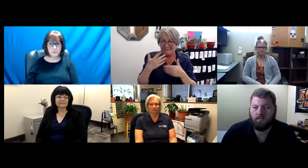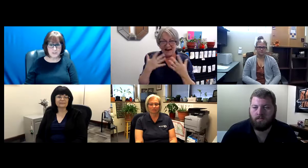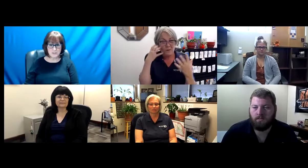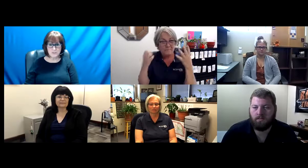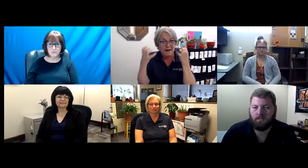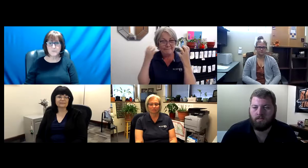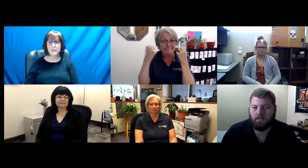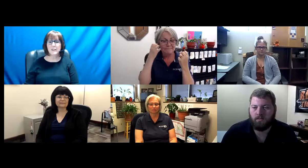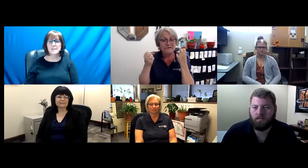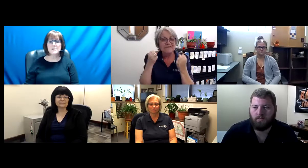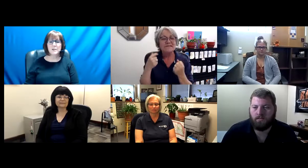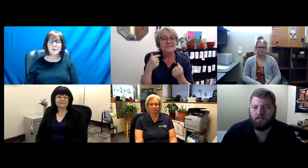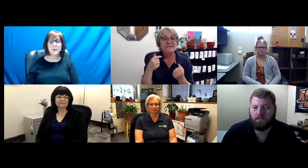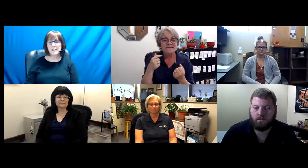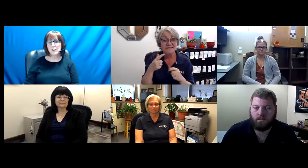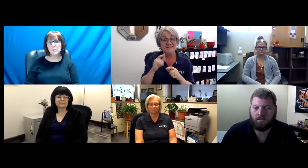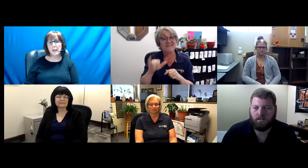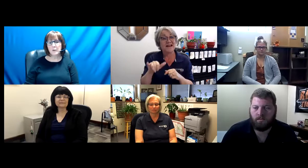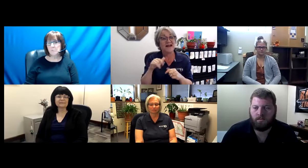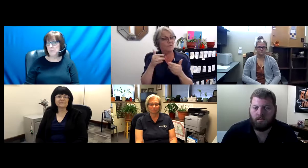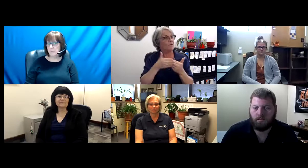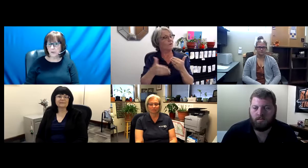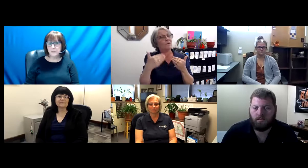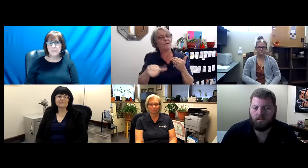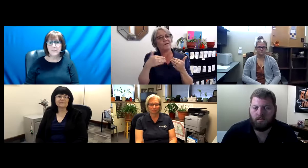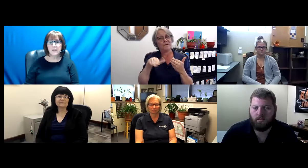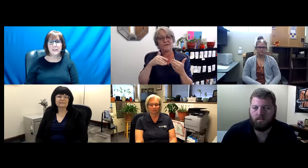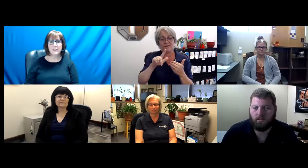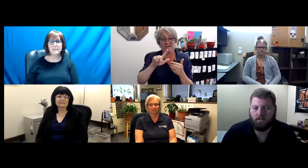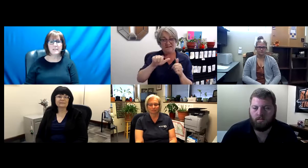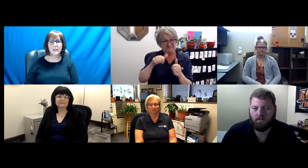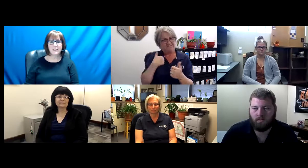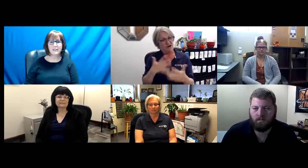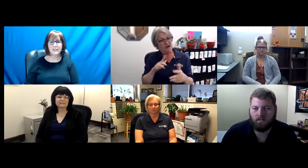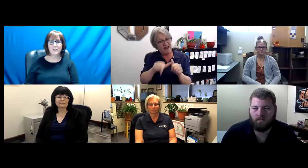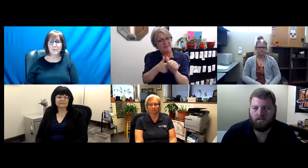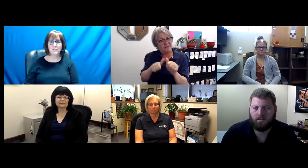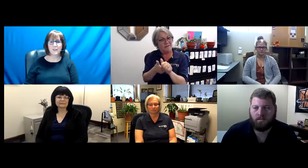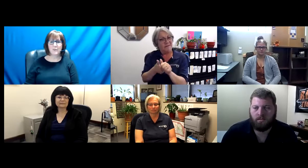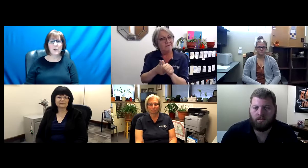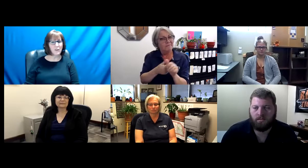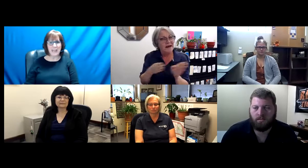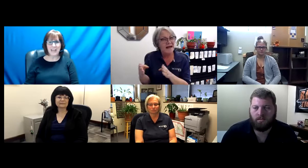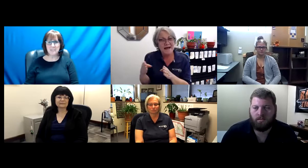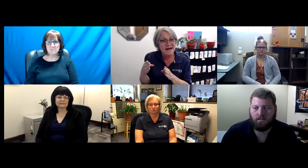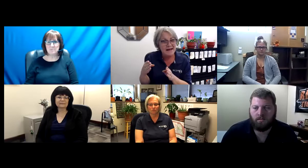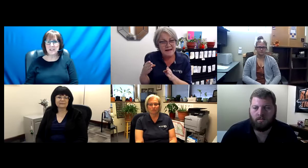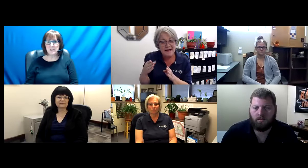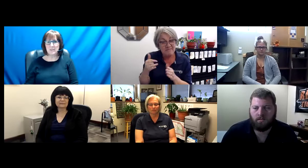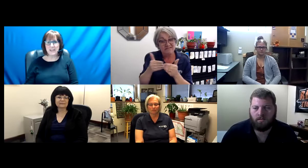to. So we had to go by memory, and, you know, we already had backup plans,